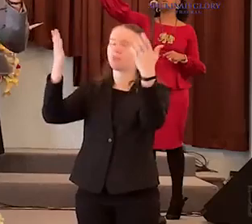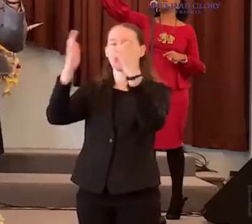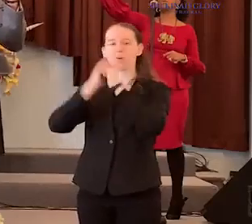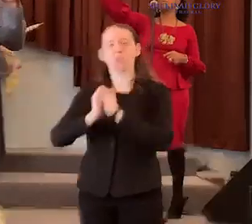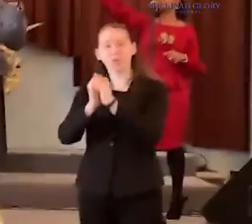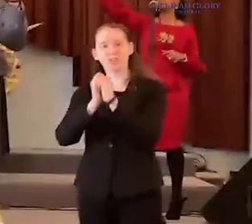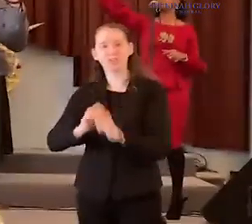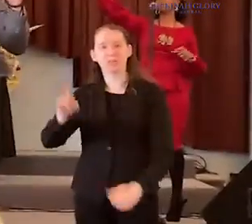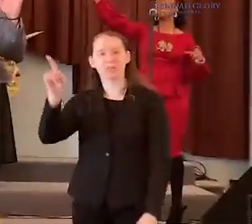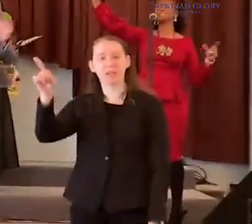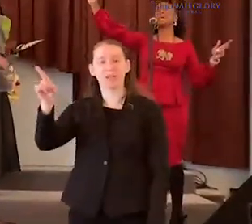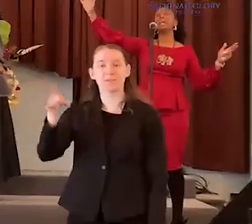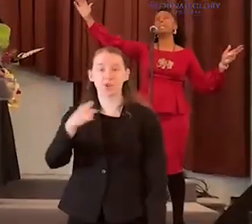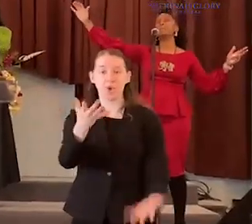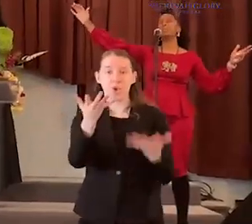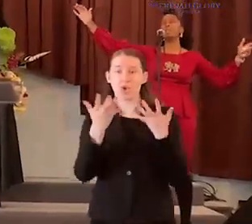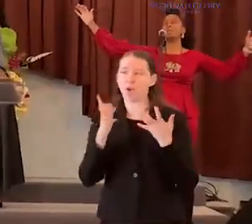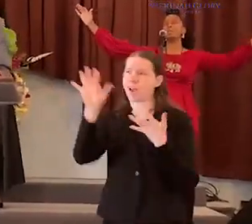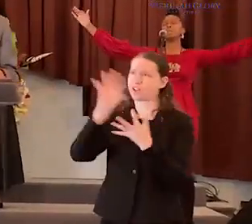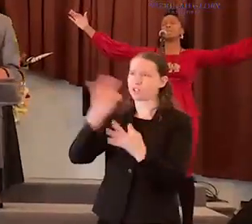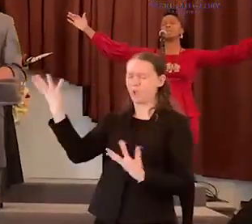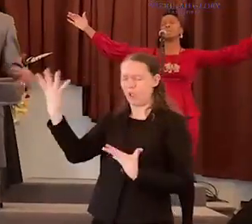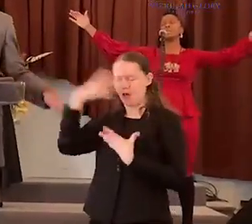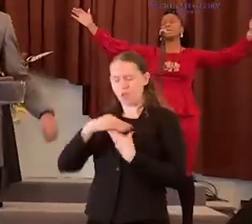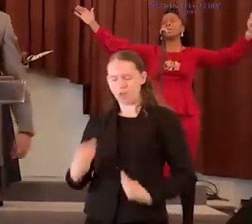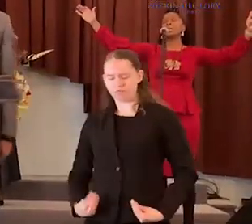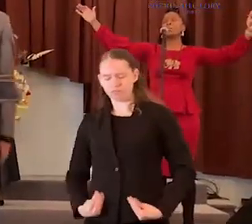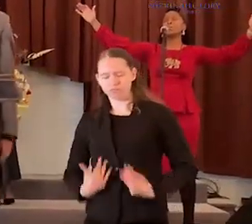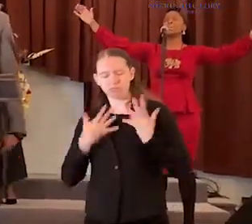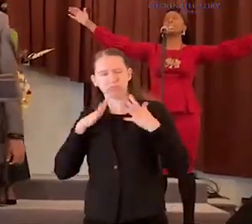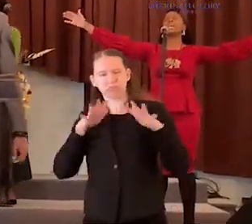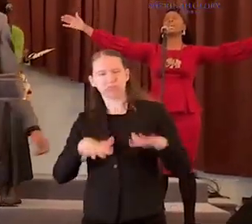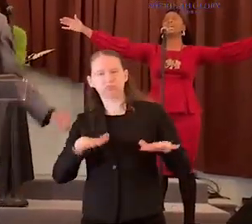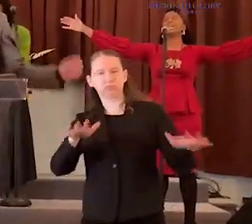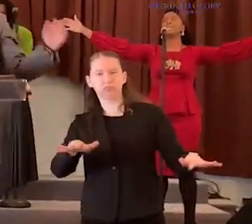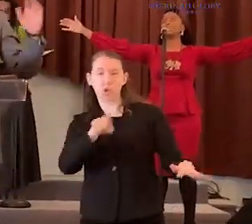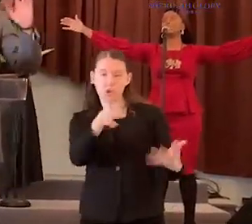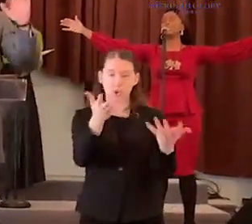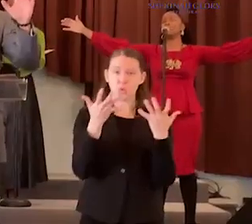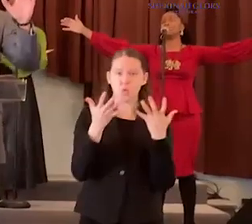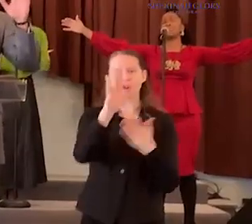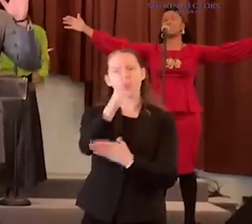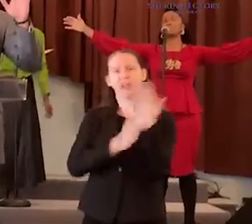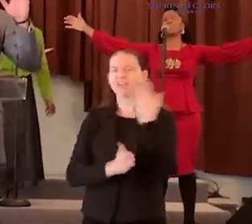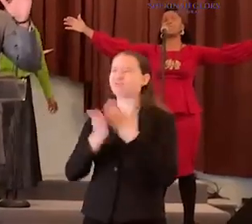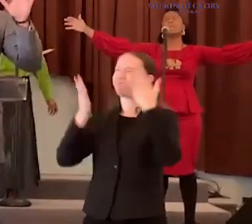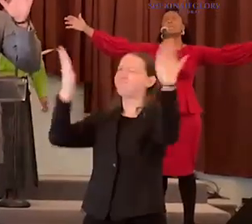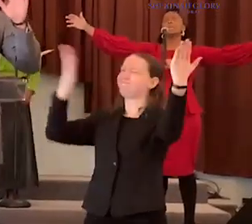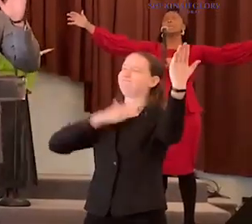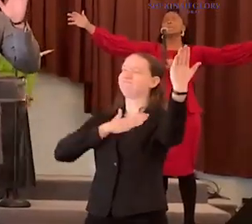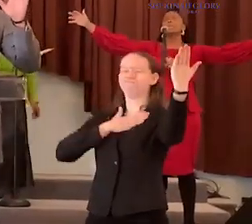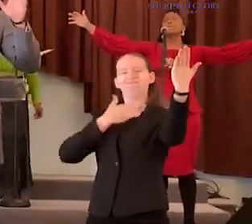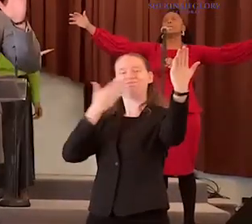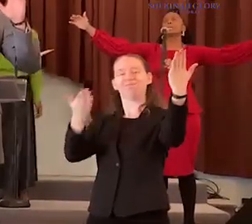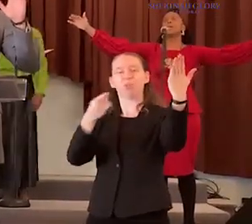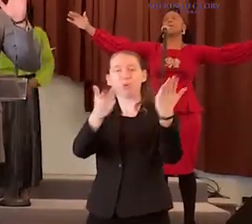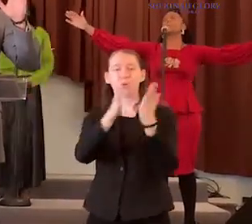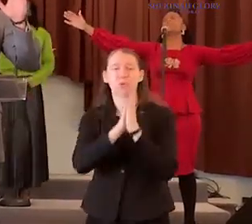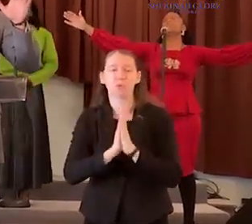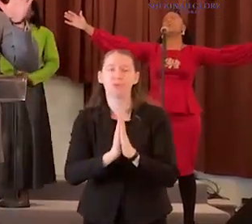If you want to run over, lift your hand and get up, Lord. Come on, if that's your heart's cry, if that is your